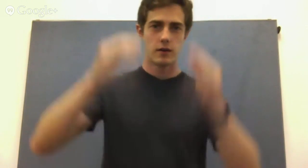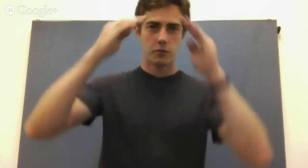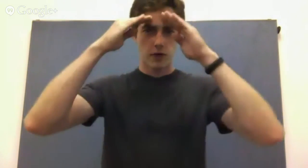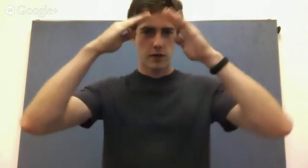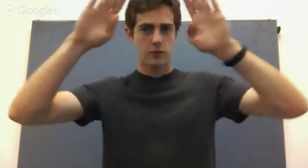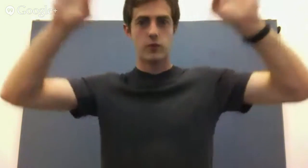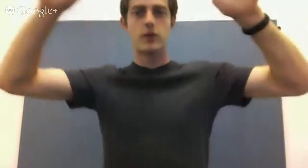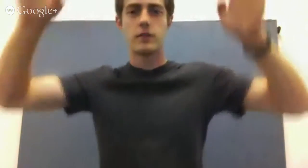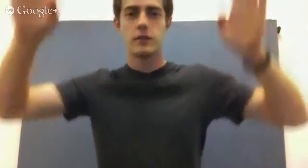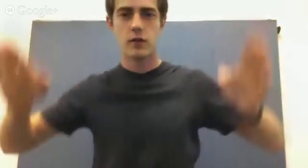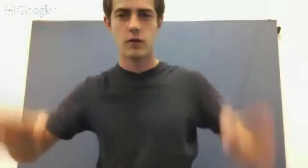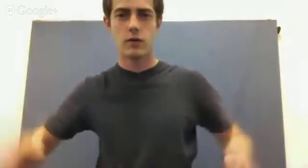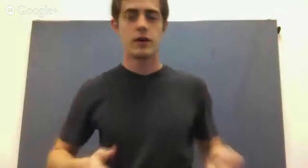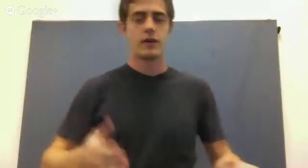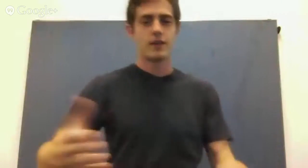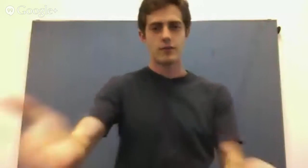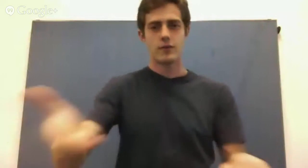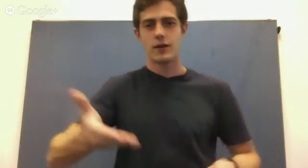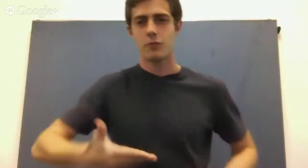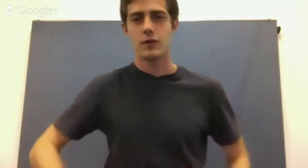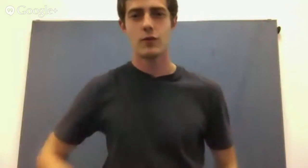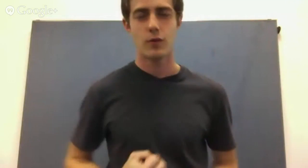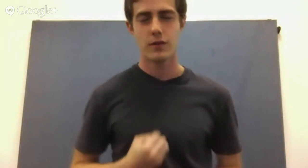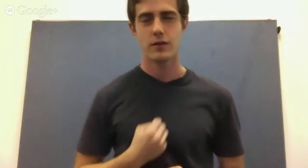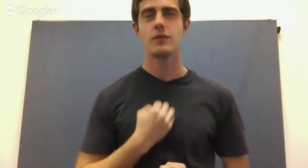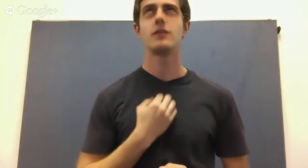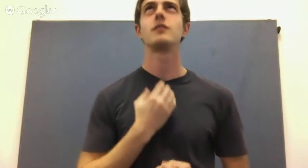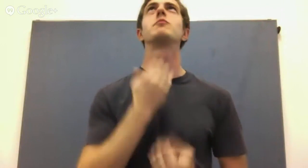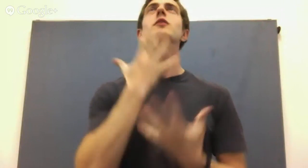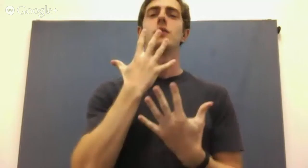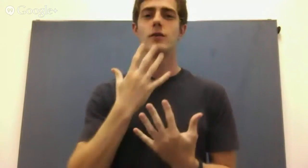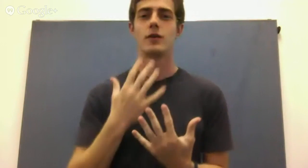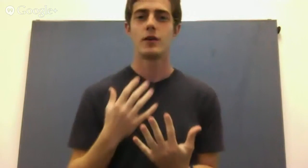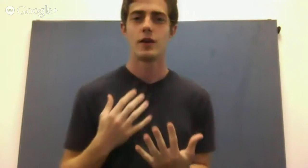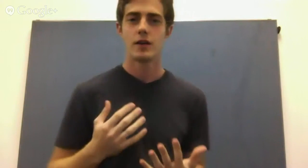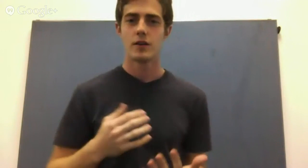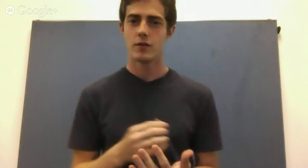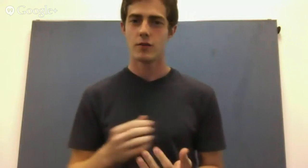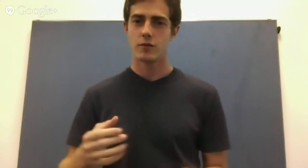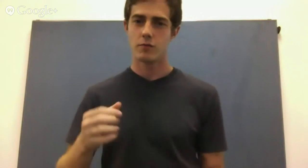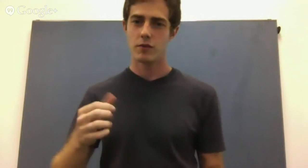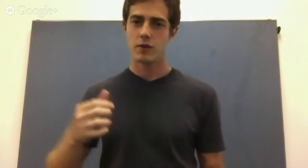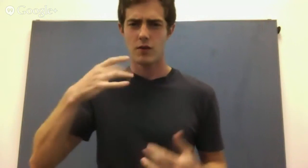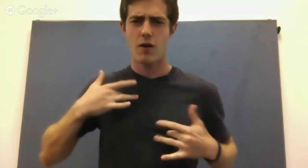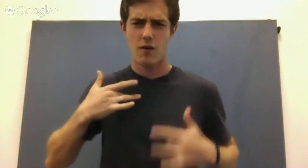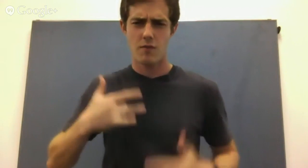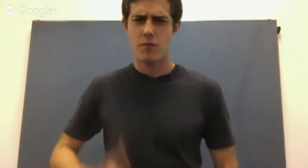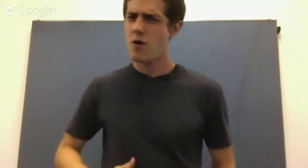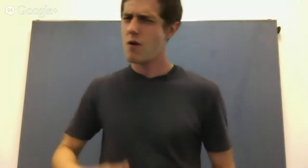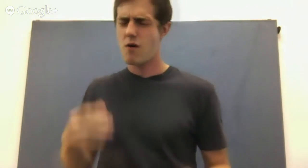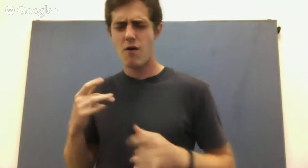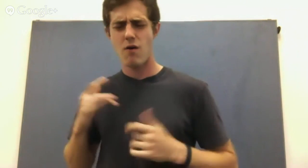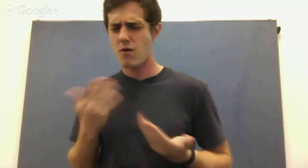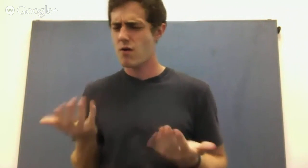Open the window, take me to the limbo. Don't give me your